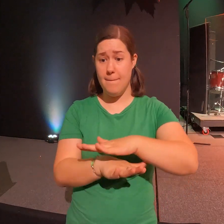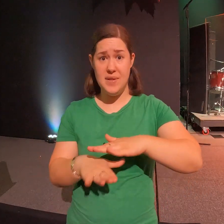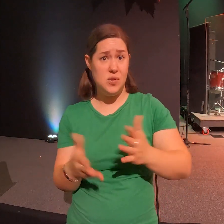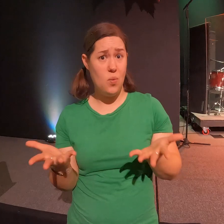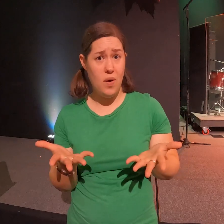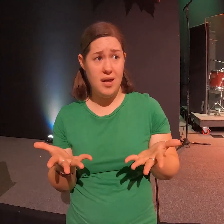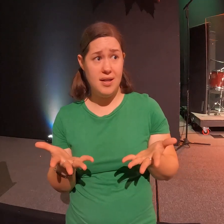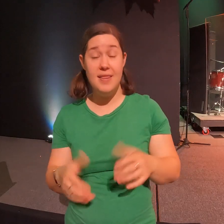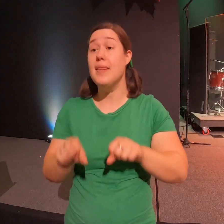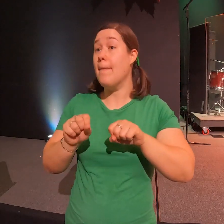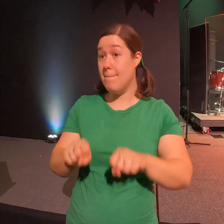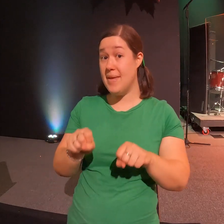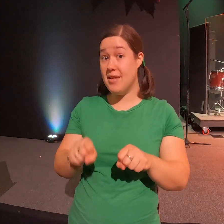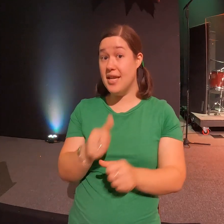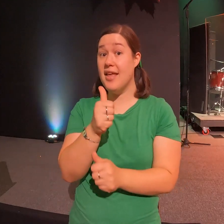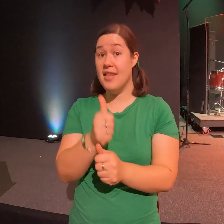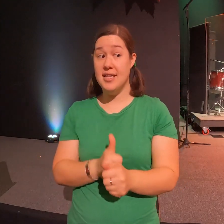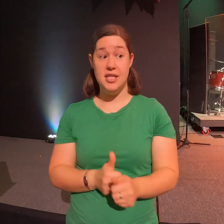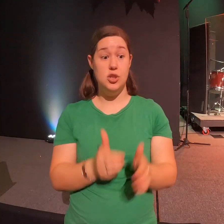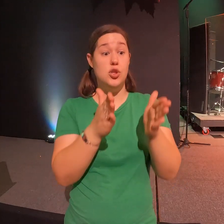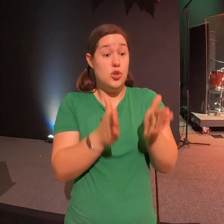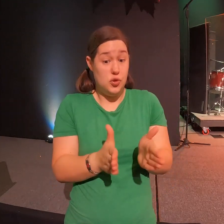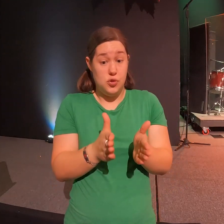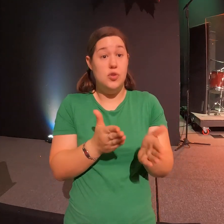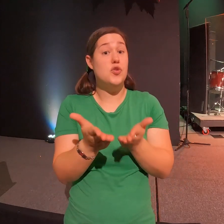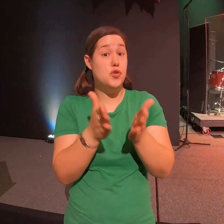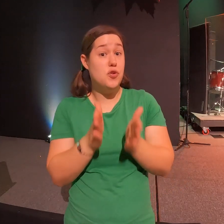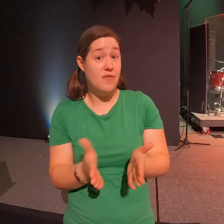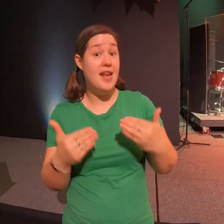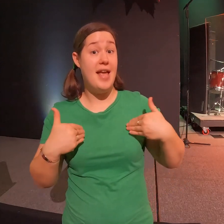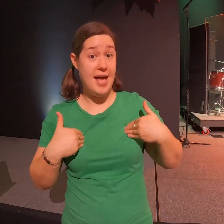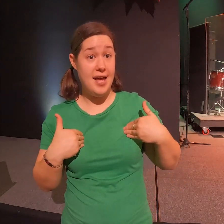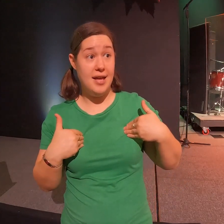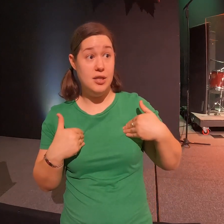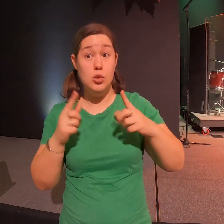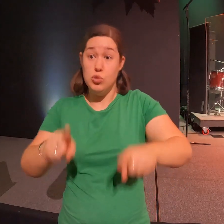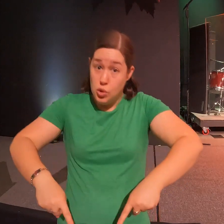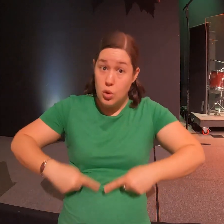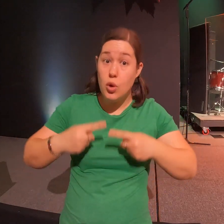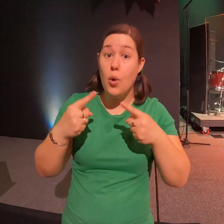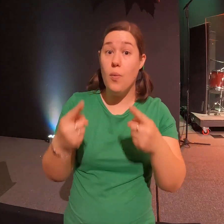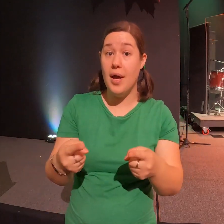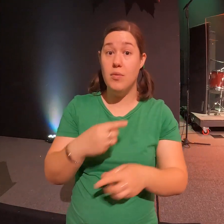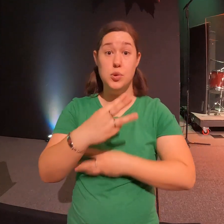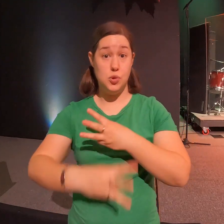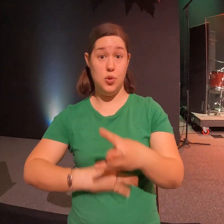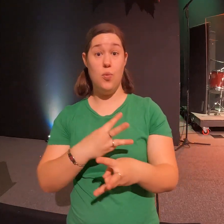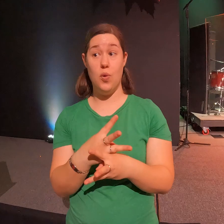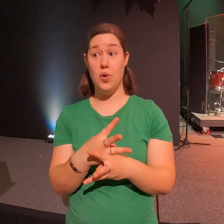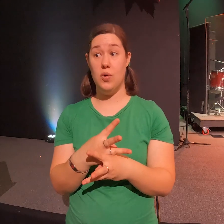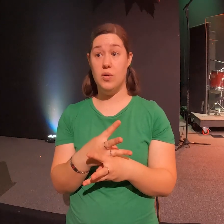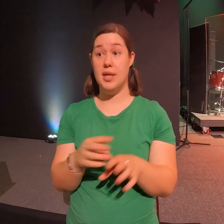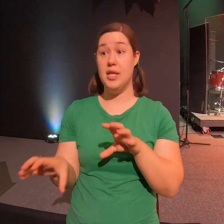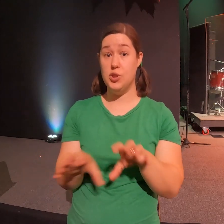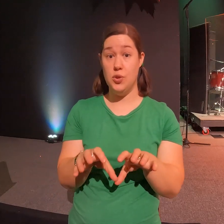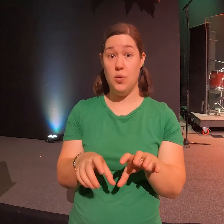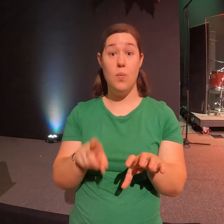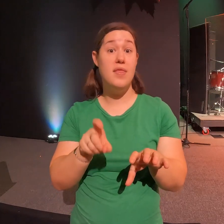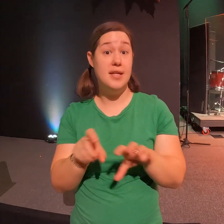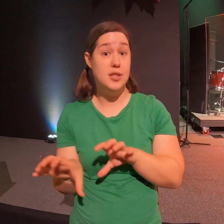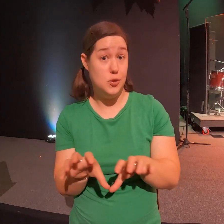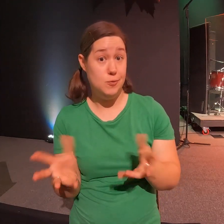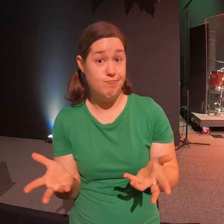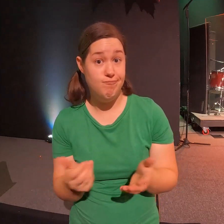ability that they had to go out into the world and duplicate what it is that they've been given.